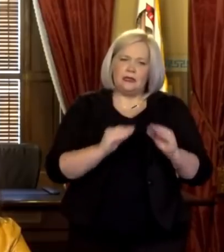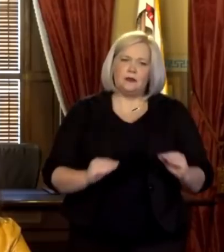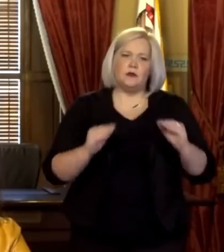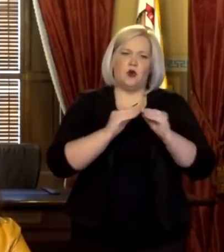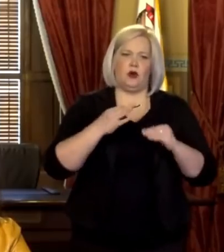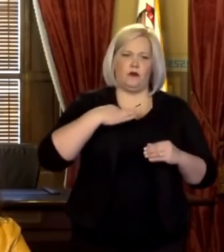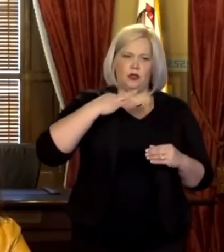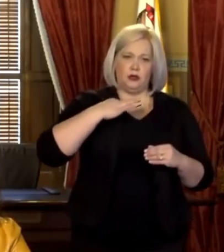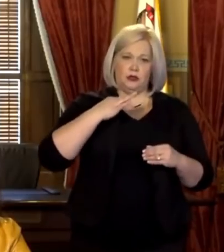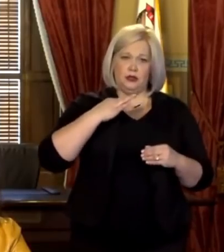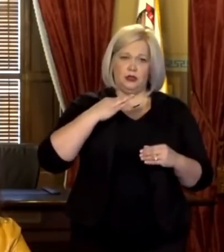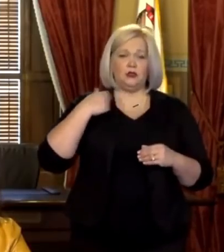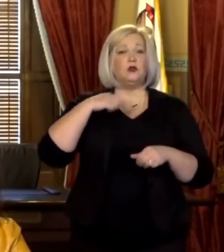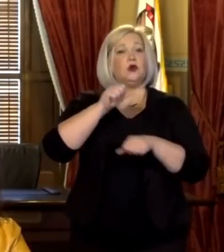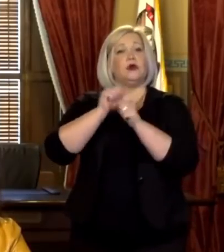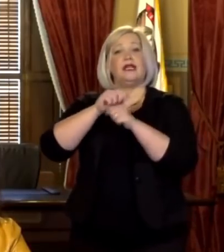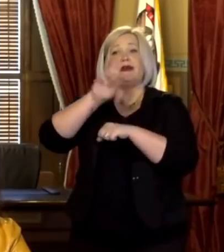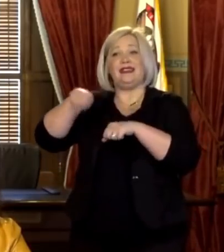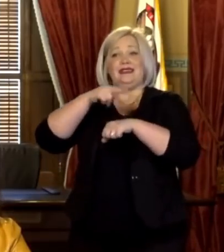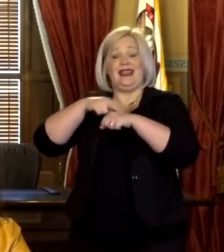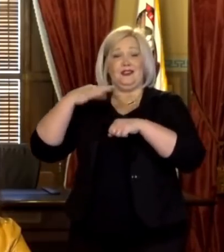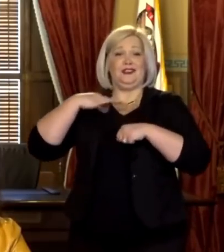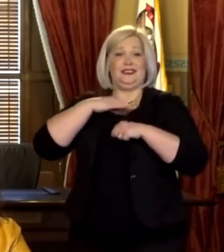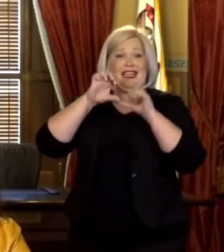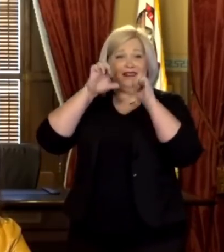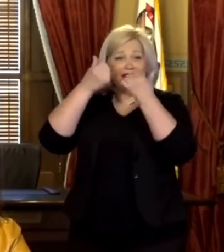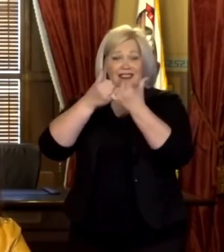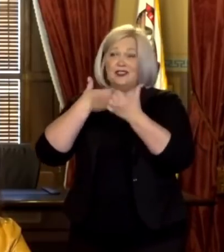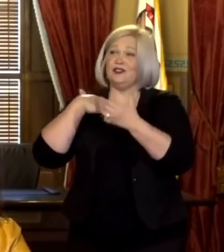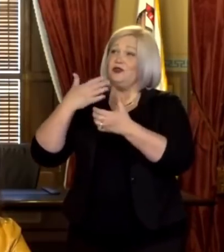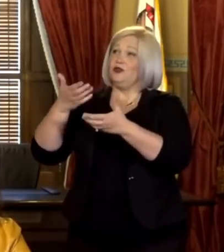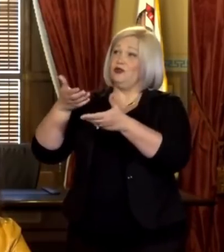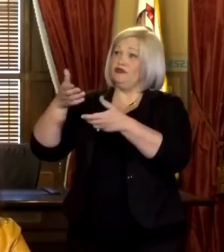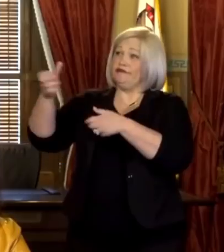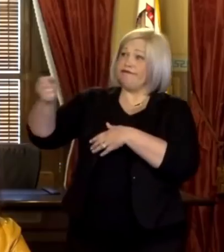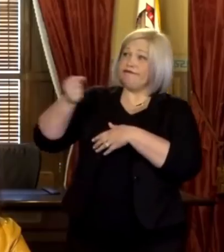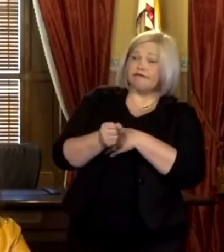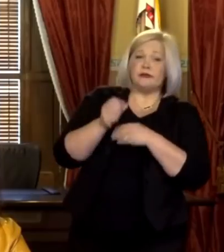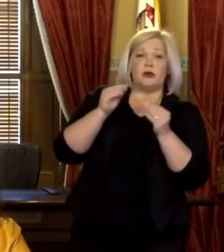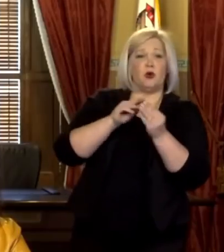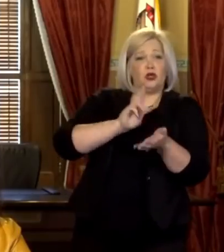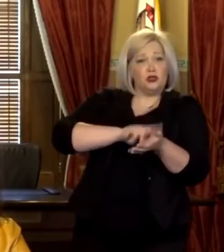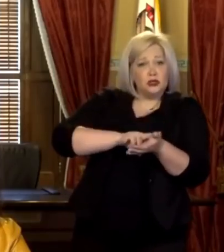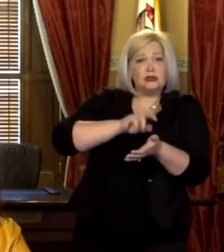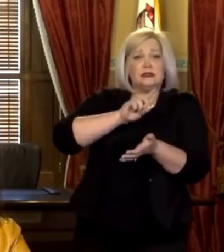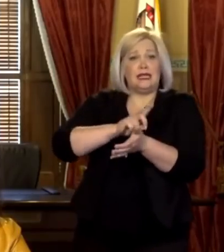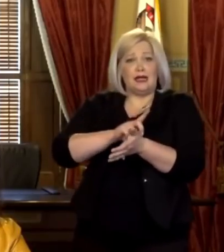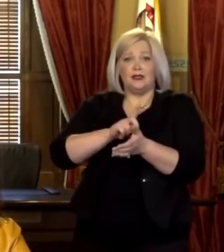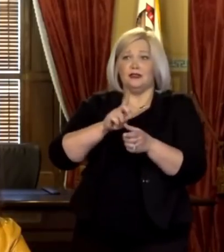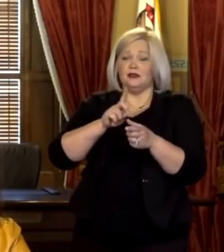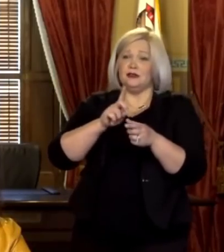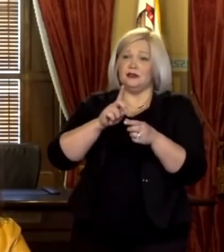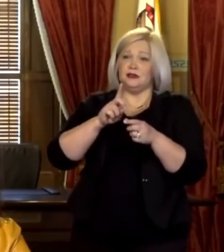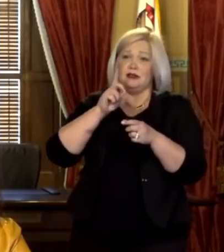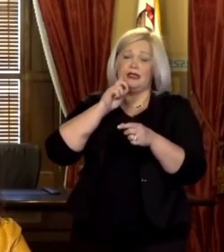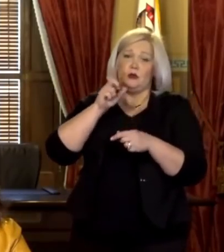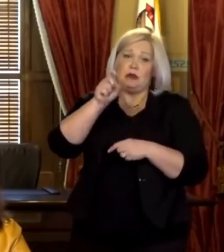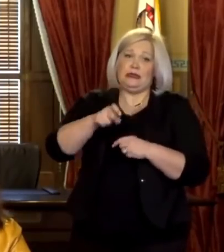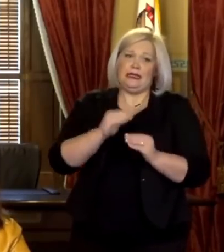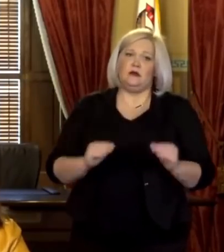with national staffing agencies to bring in nurses and doctors, and we're still going to be needing that over the next several